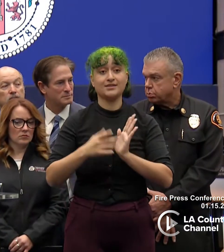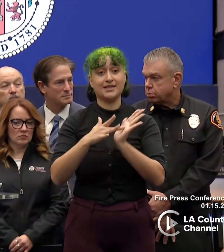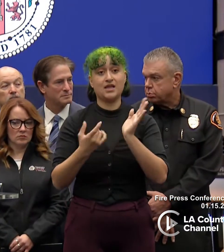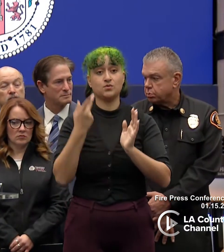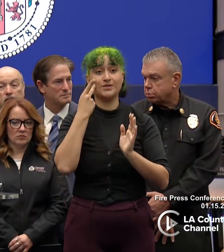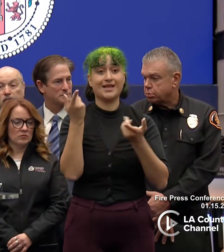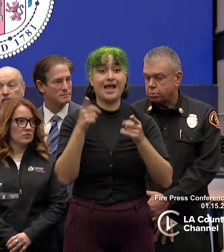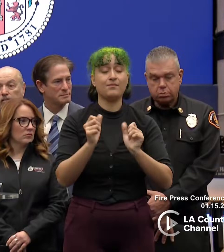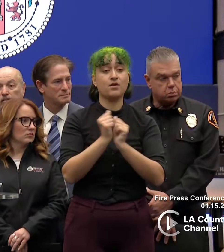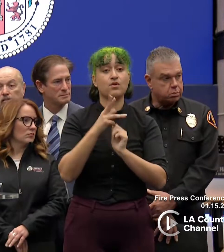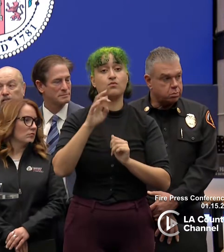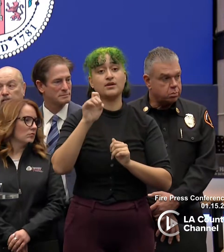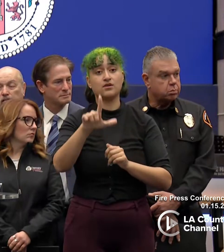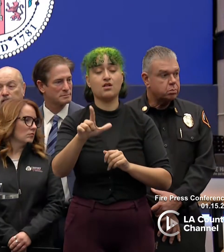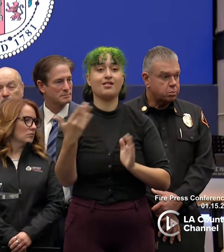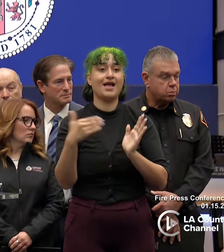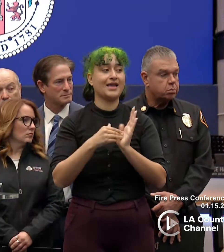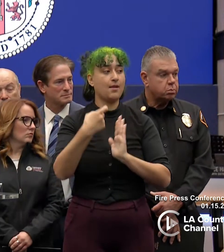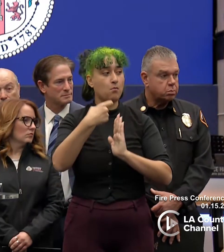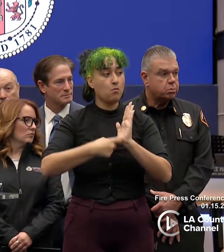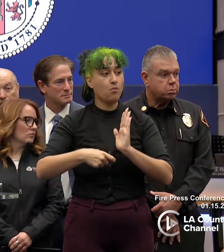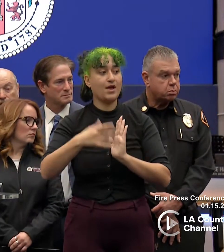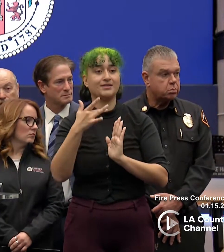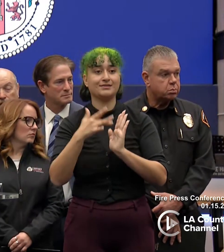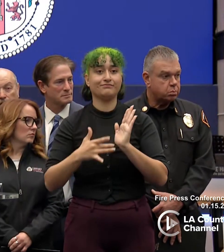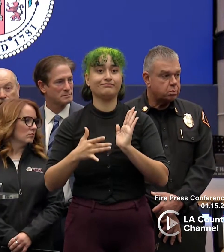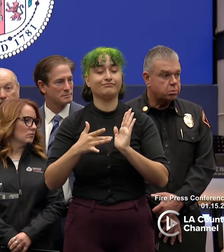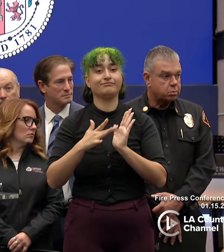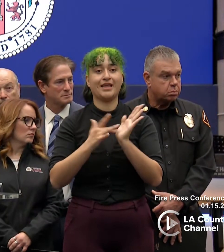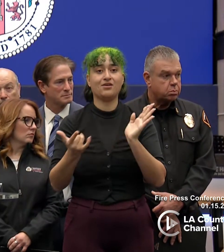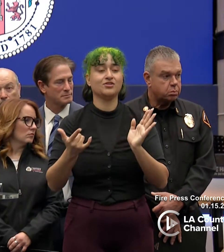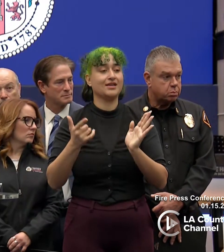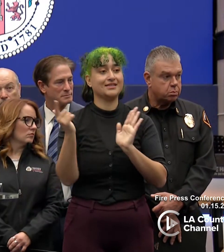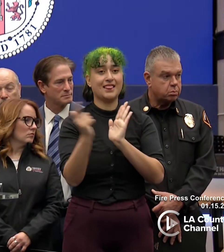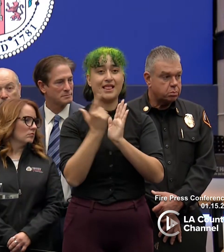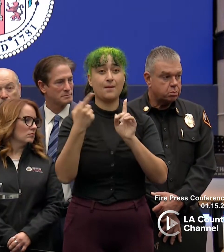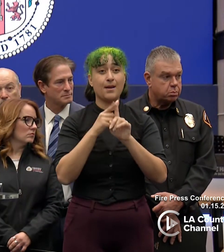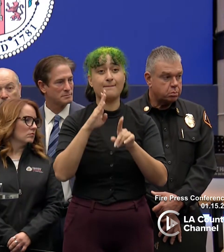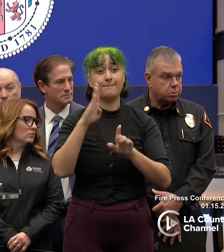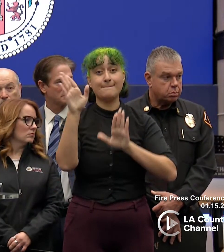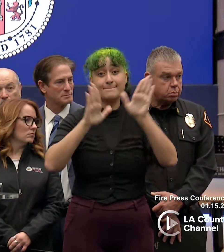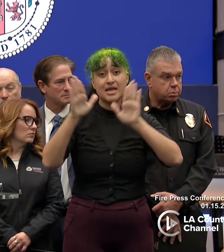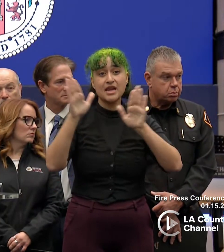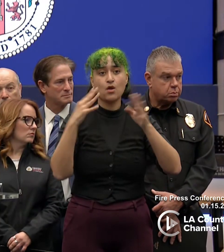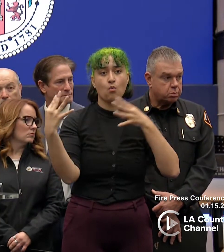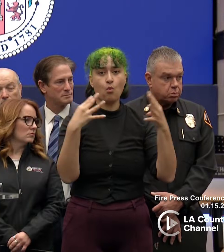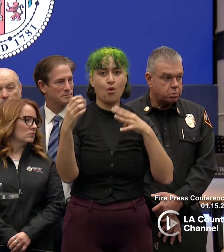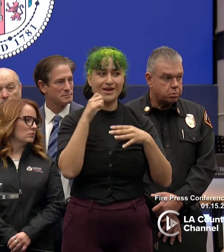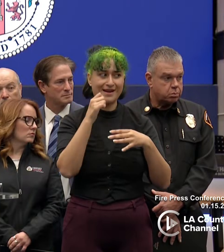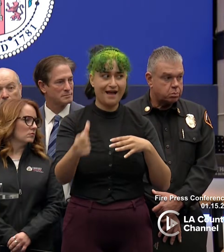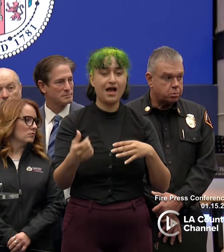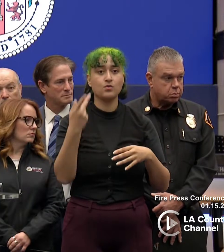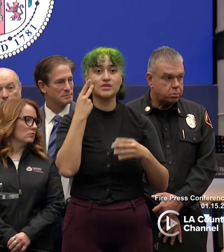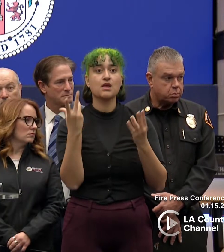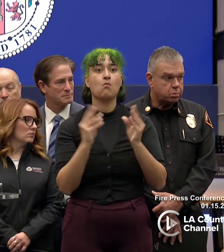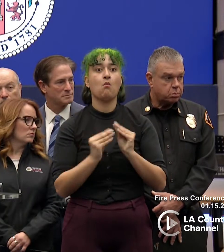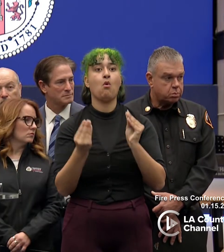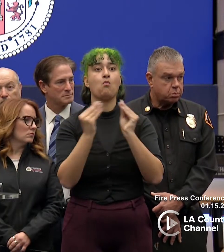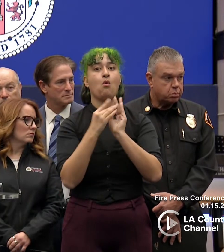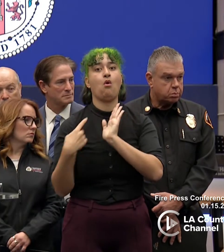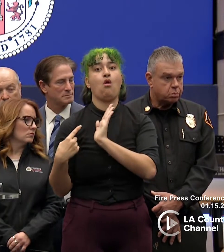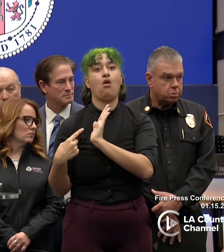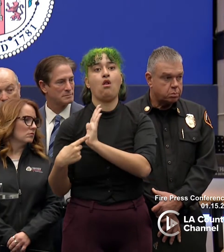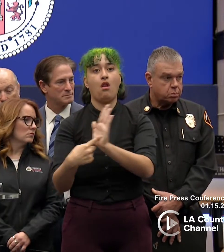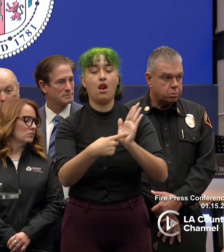with rentals, again, price gouging is illegal, but bidding wars are not if the tenants are driving that. We're seeing more and more evidence of